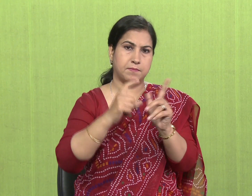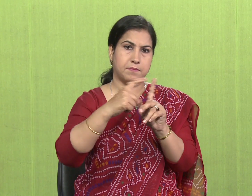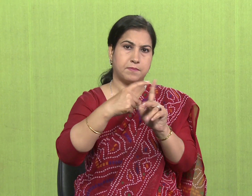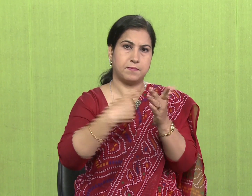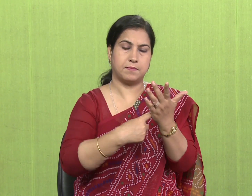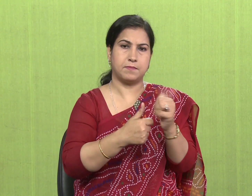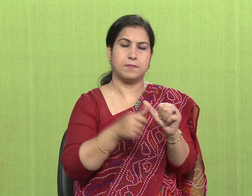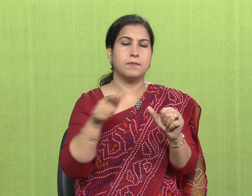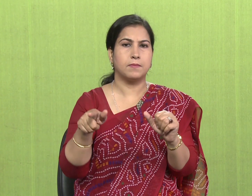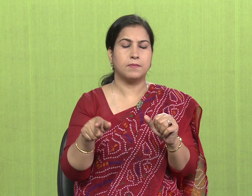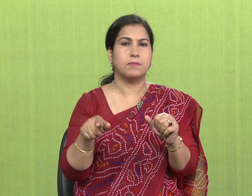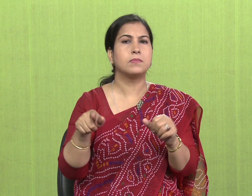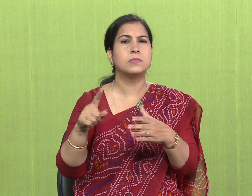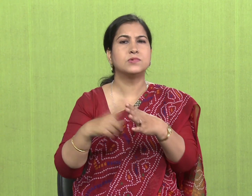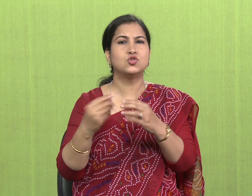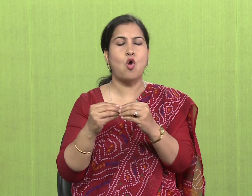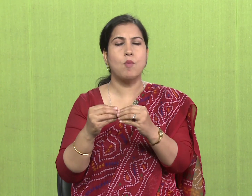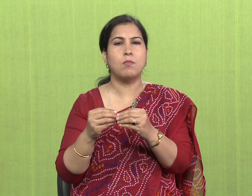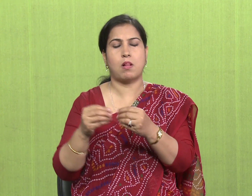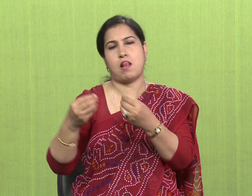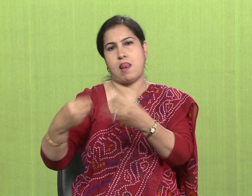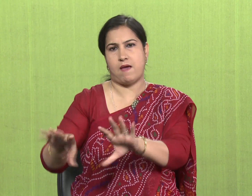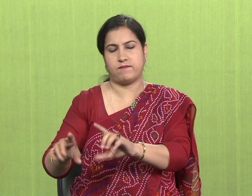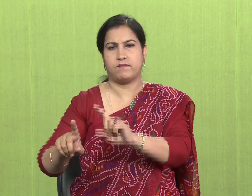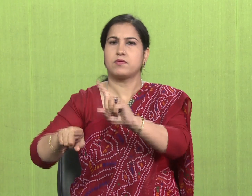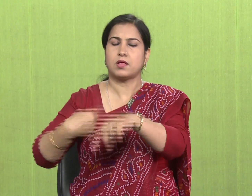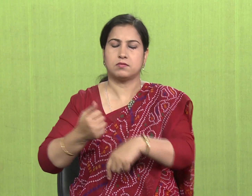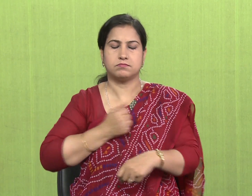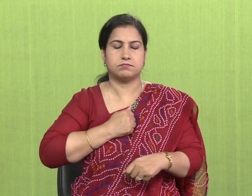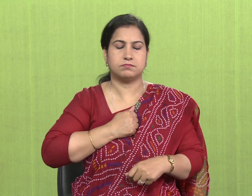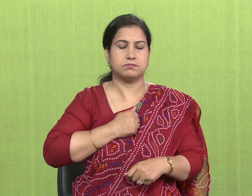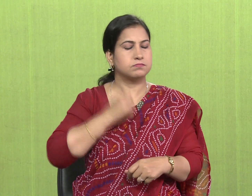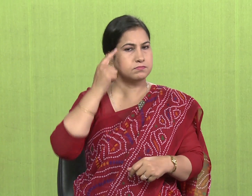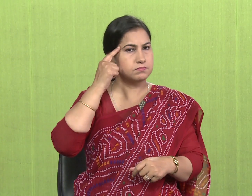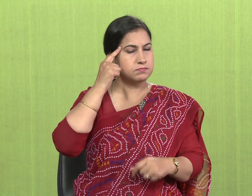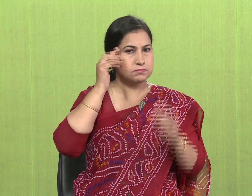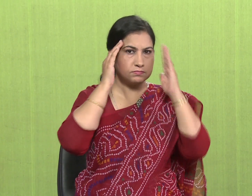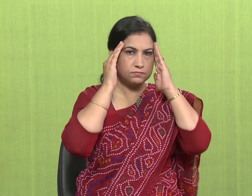He left his job and committed himself to rural development.